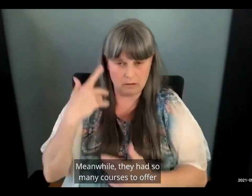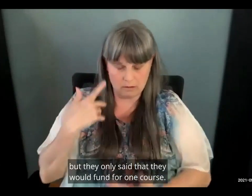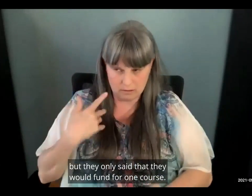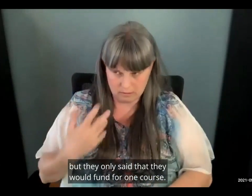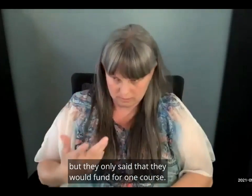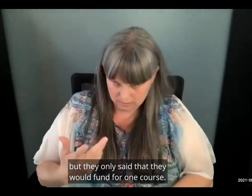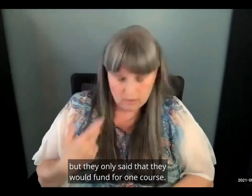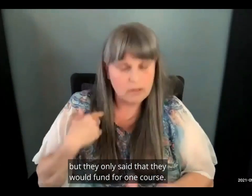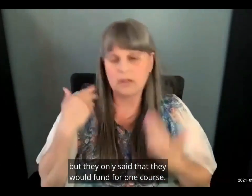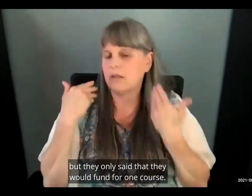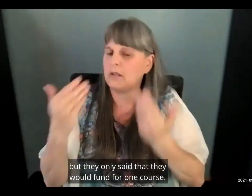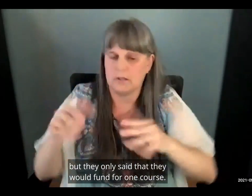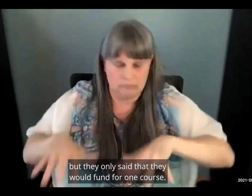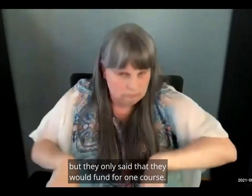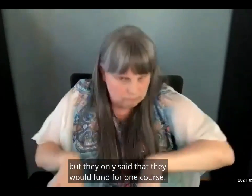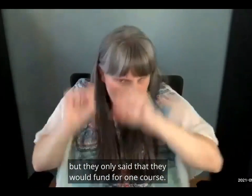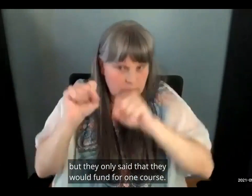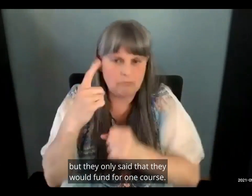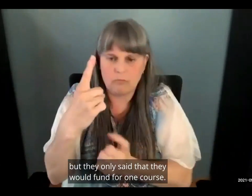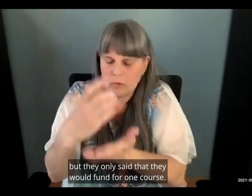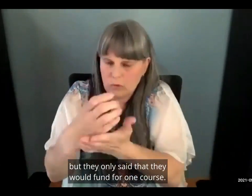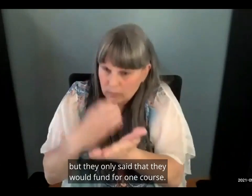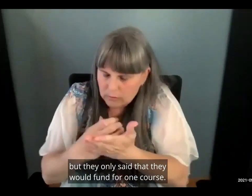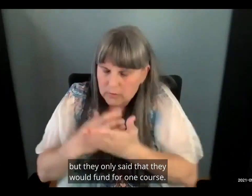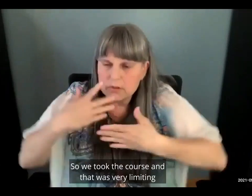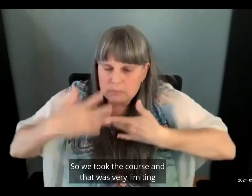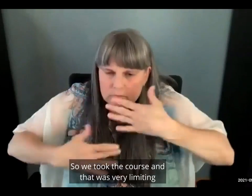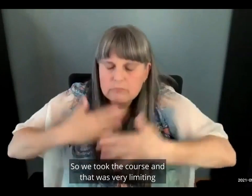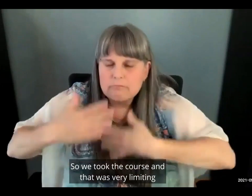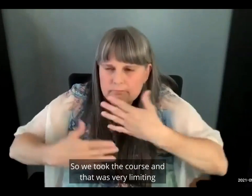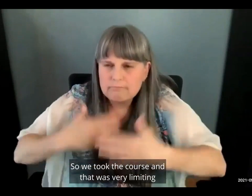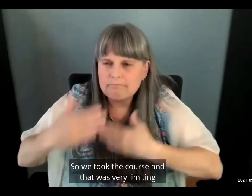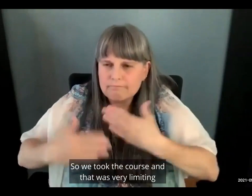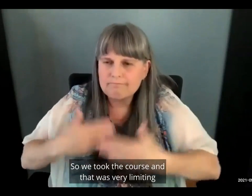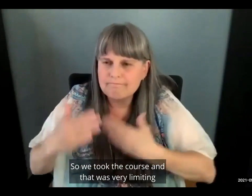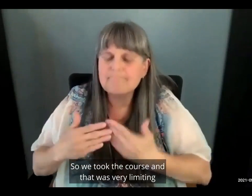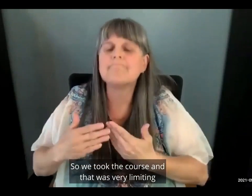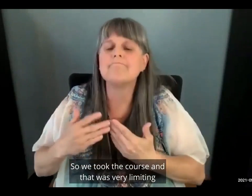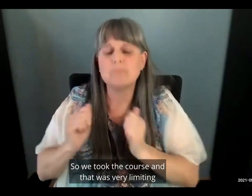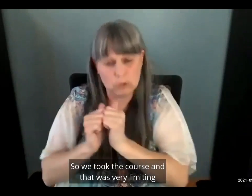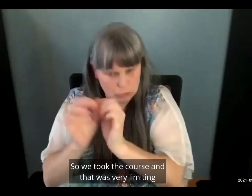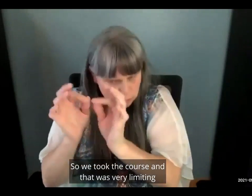offer, but they only said that they would fund for one course. So we took the course,